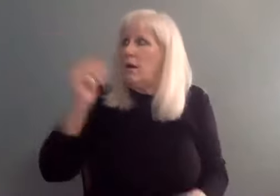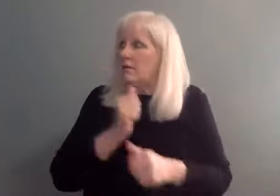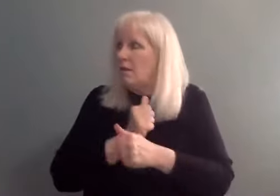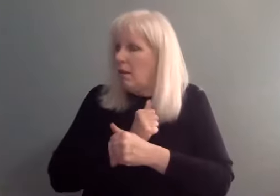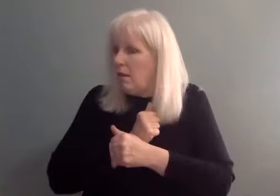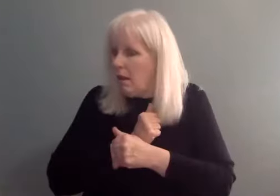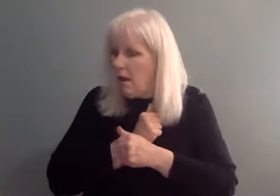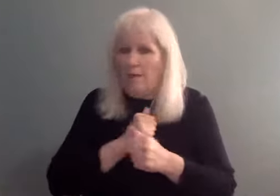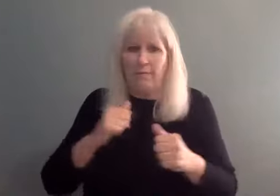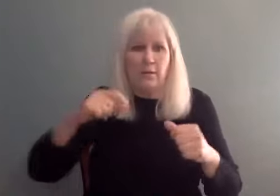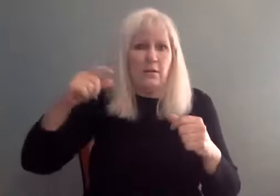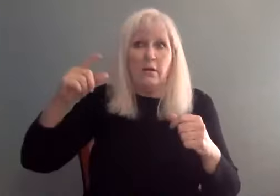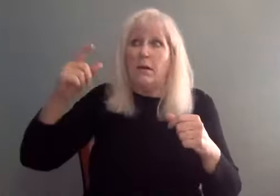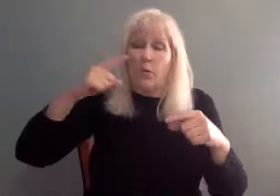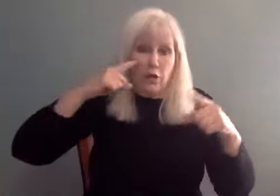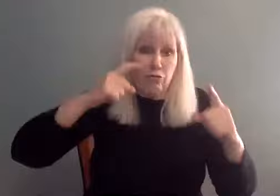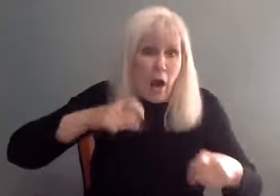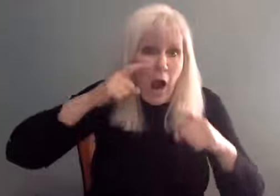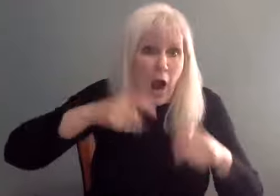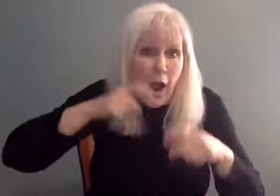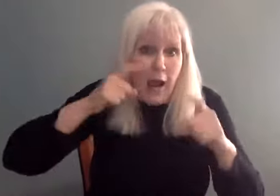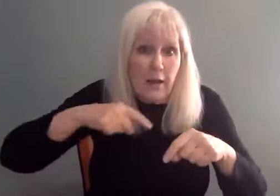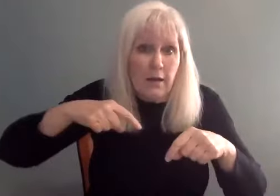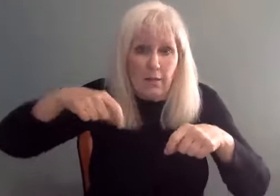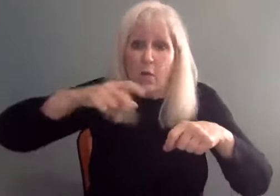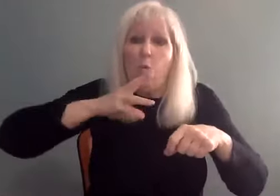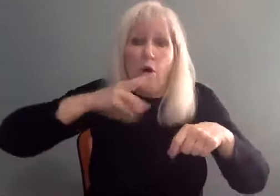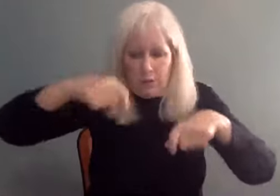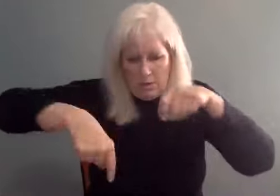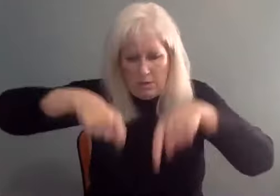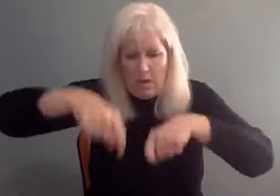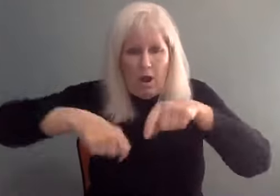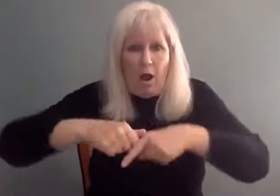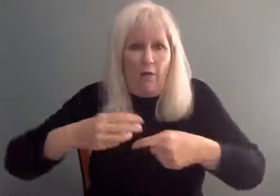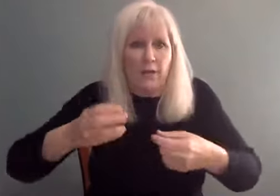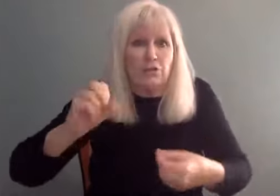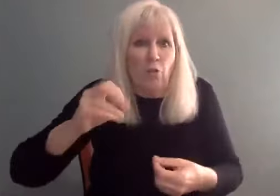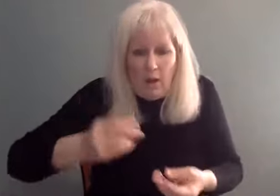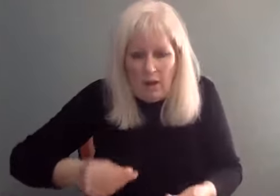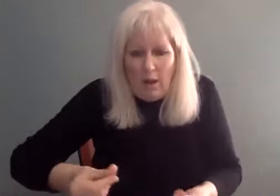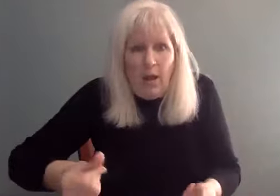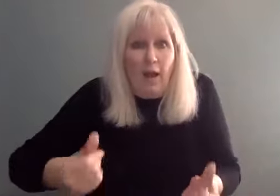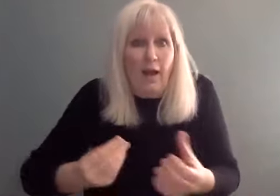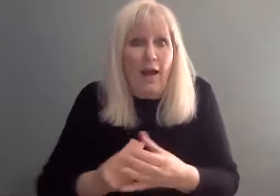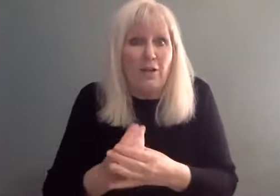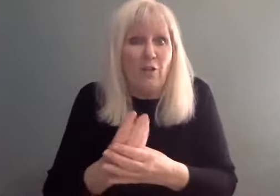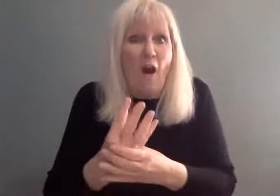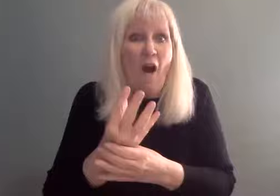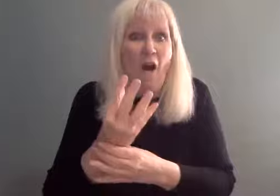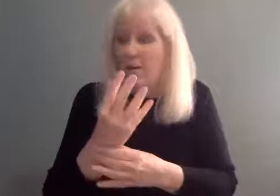soil. It loosens up that taproot of self-defiance, reliance. It loosens it all up. And then one day, that seed doesn't know, that